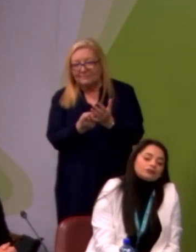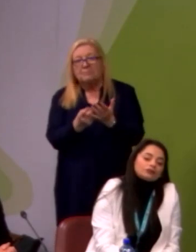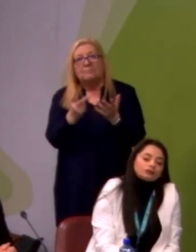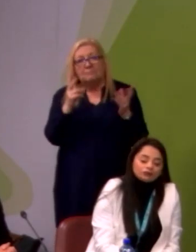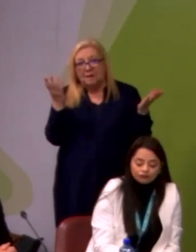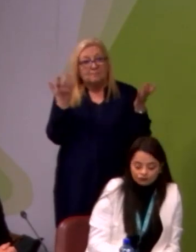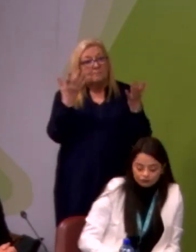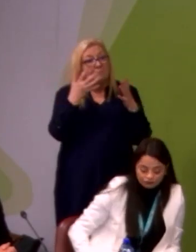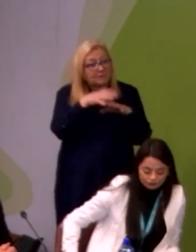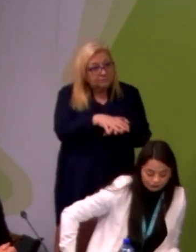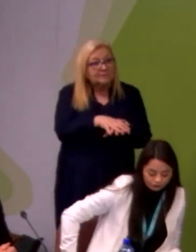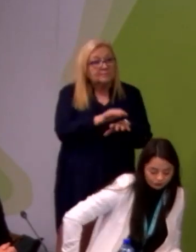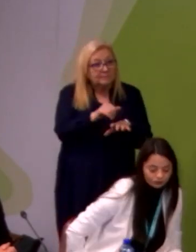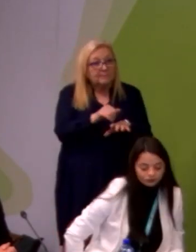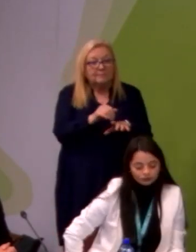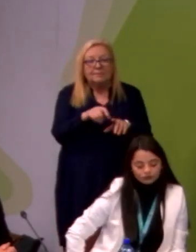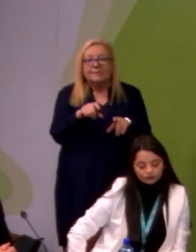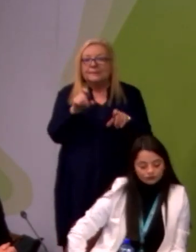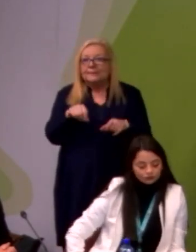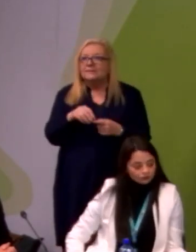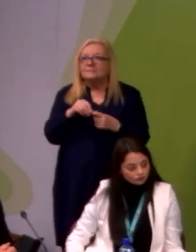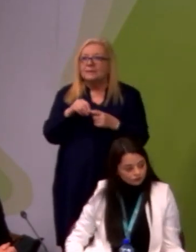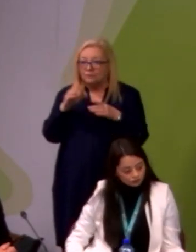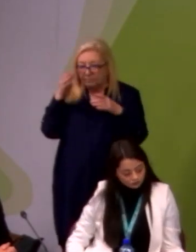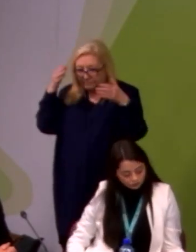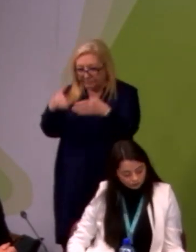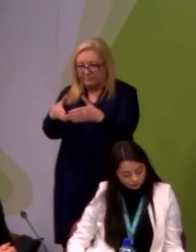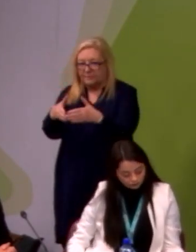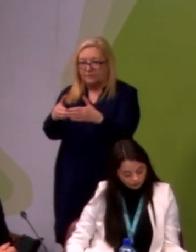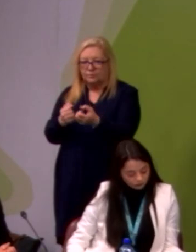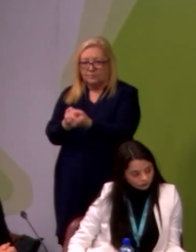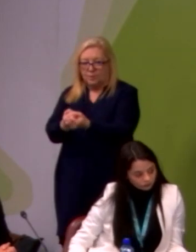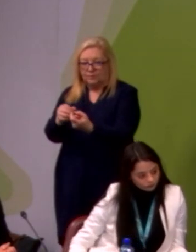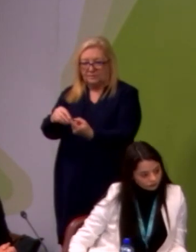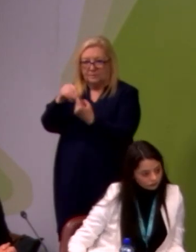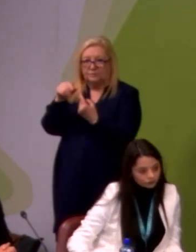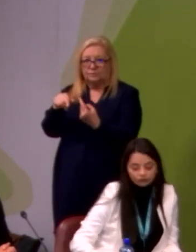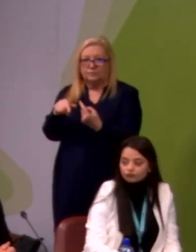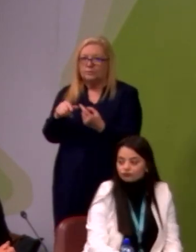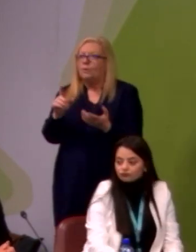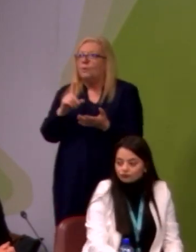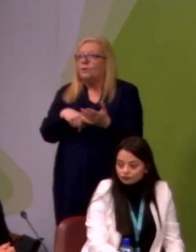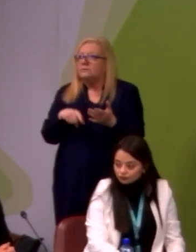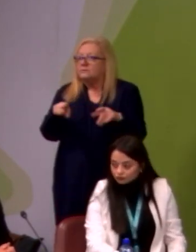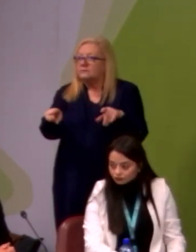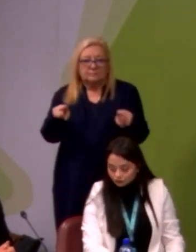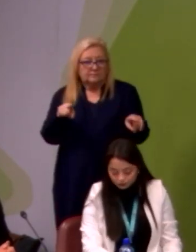also the targeted support that's needed for children as well. So what targeted support can also be provided as well